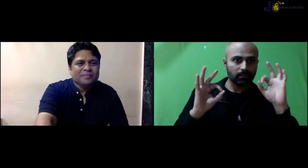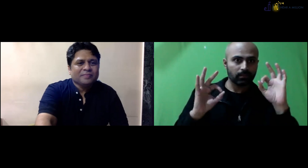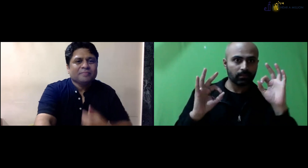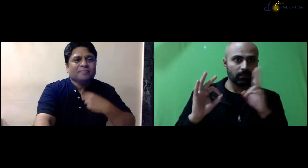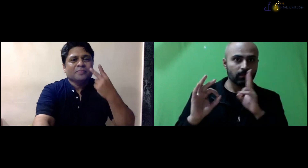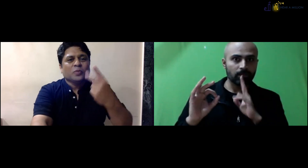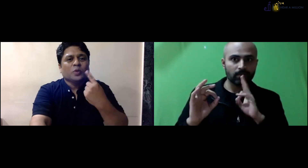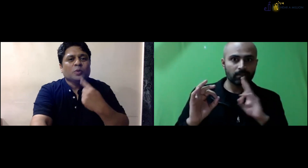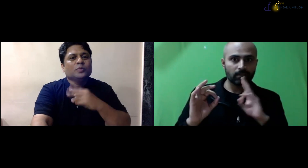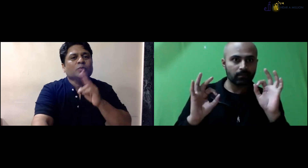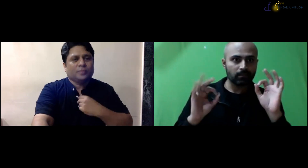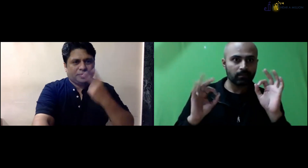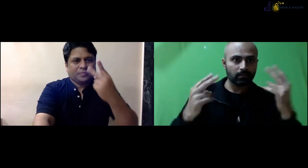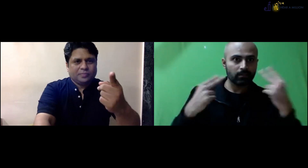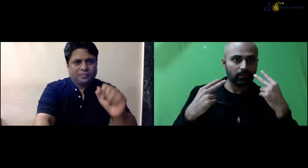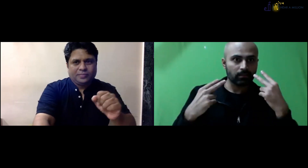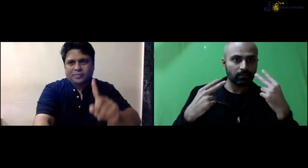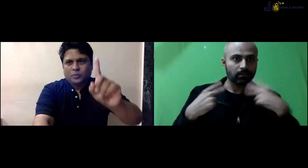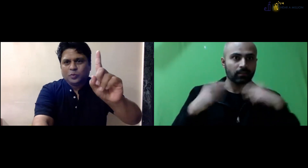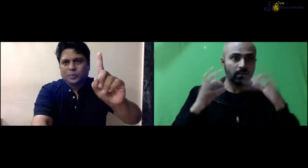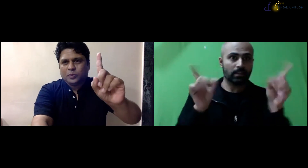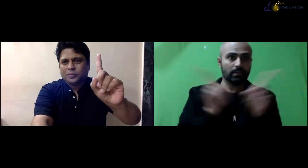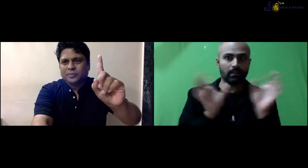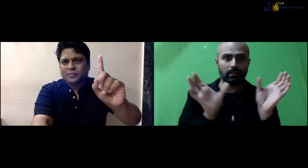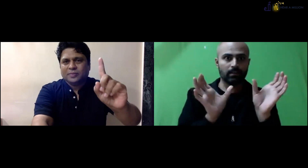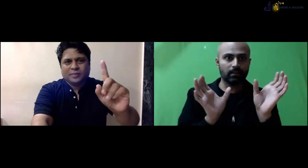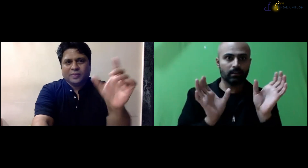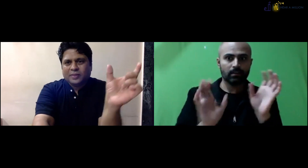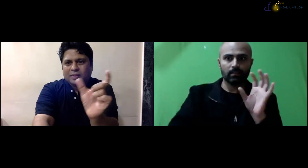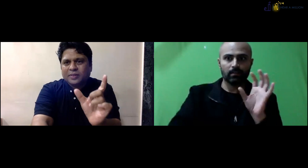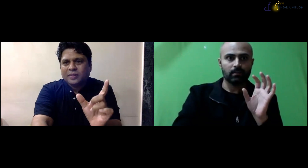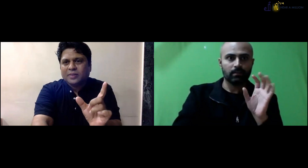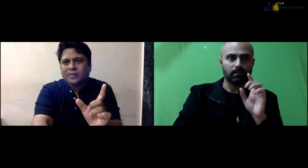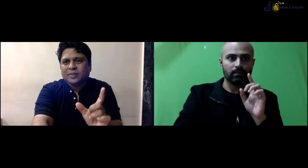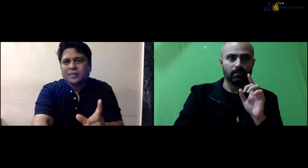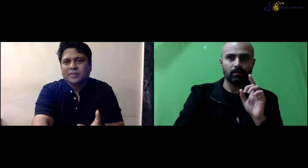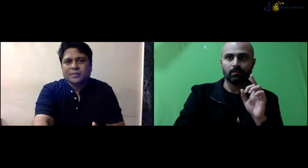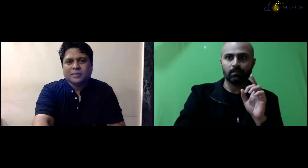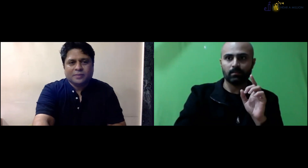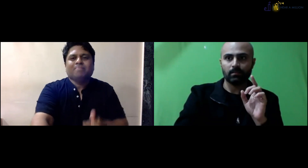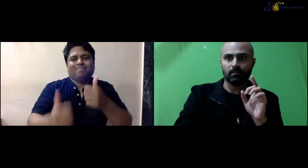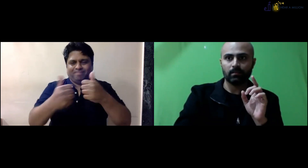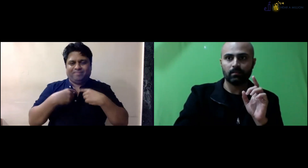Okay, can you see me, Tushar here? Yes, Sunil here. I can see you, Tushar.